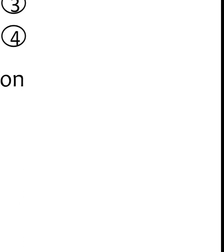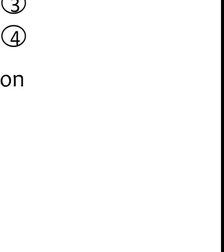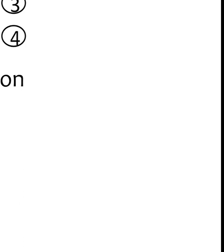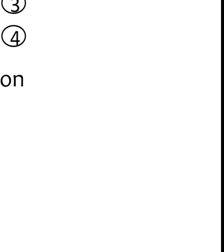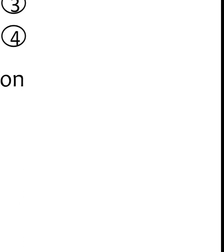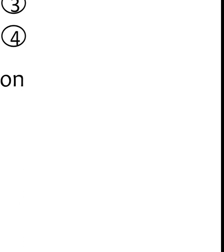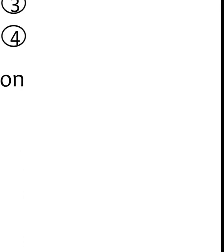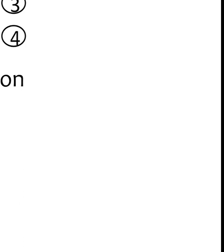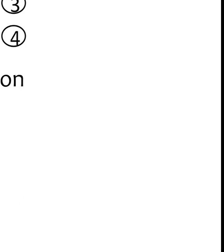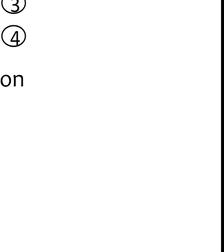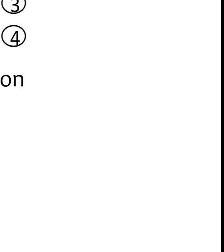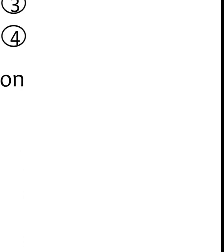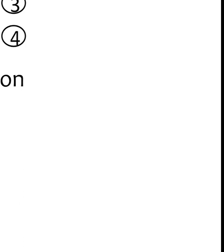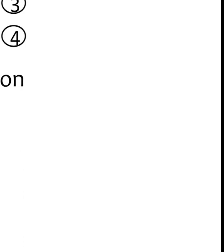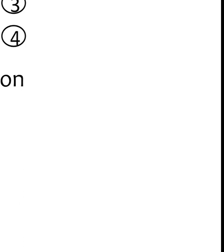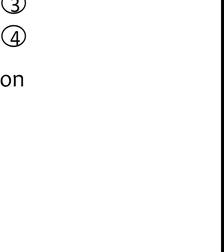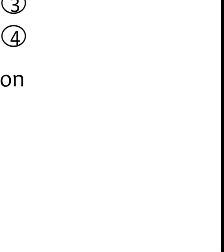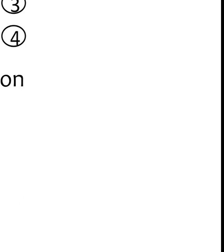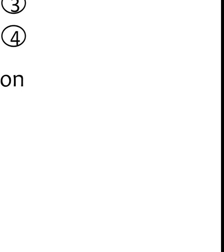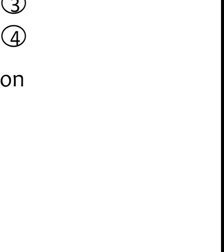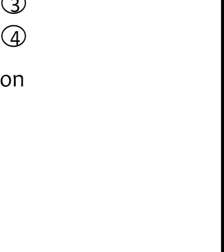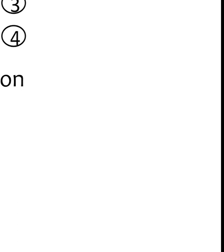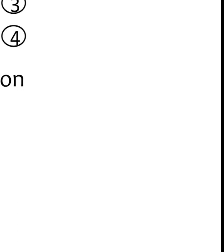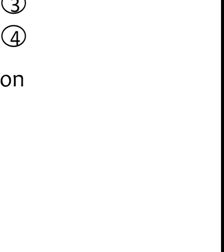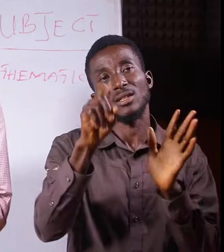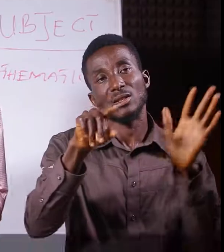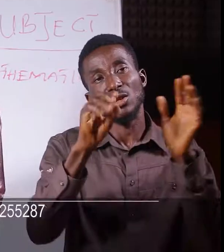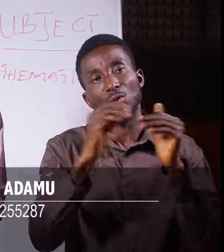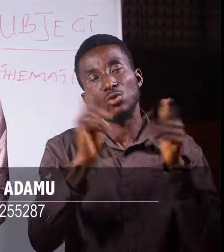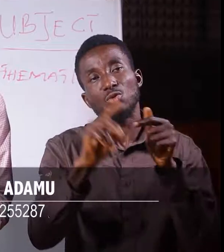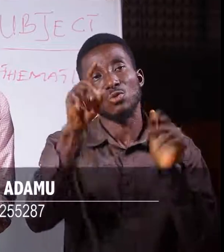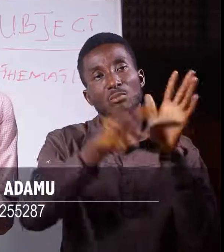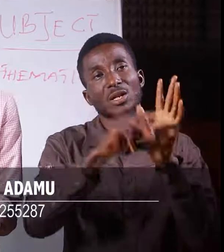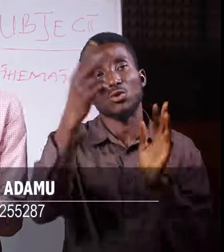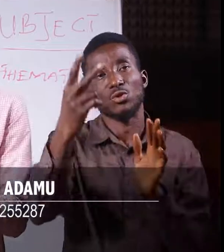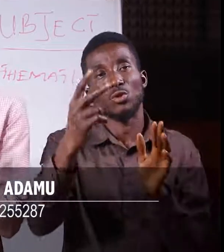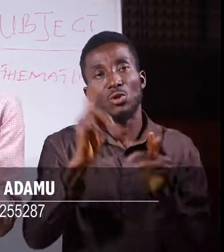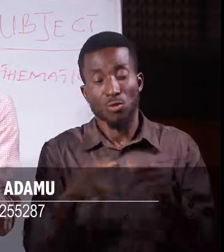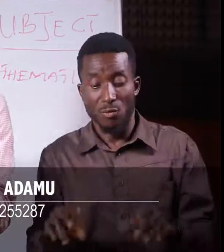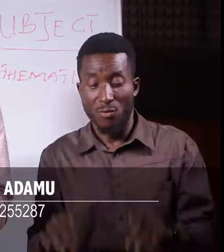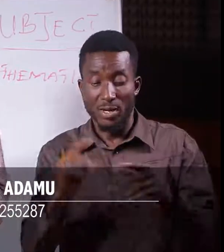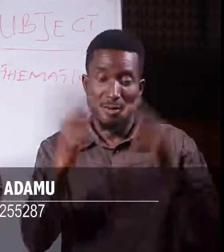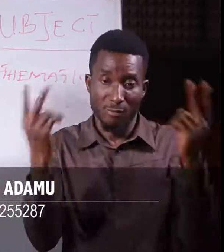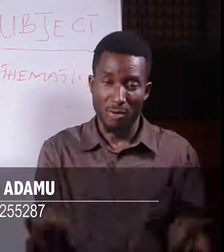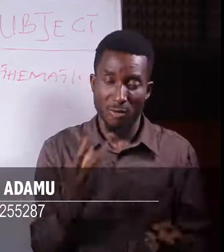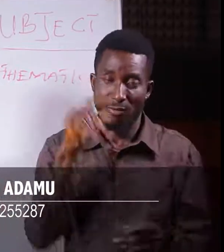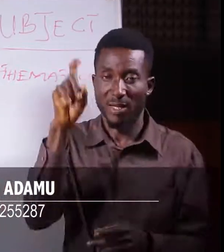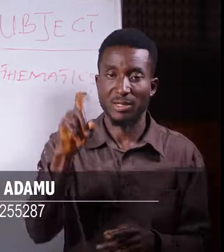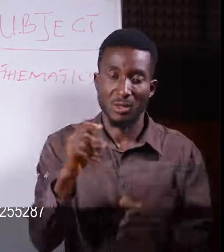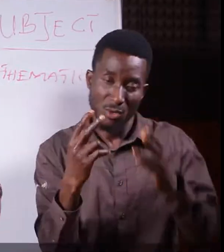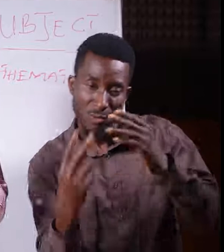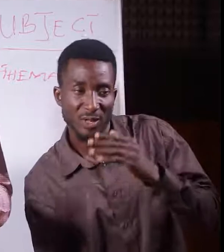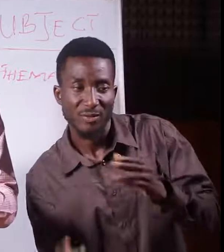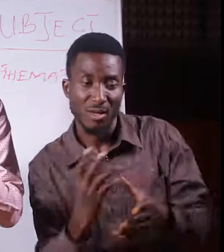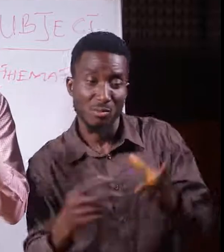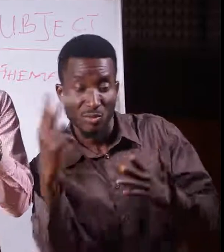2. So I'm now left with minus x equals to minus 2. To find the value of x, I am to divide both sides